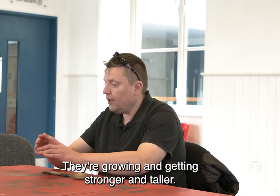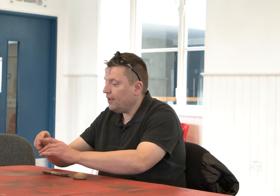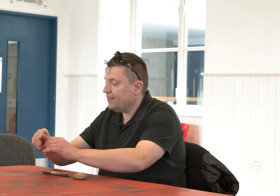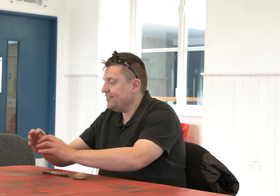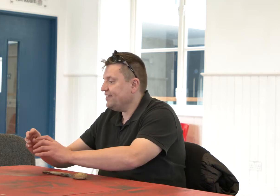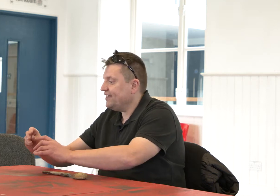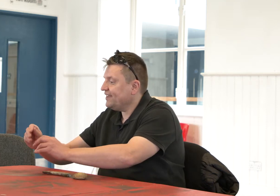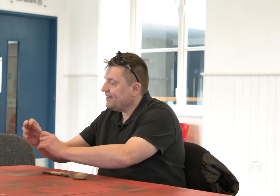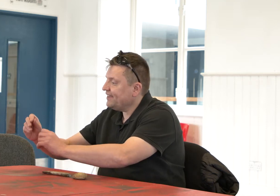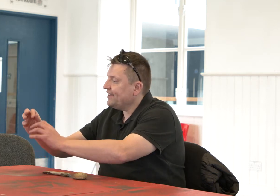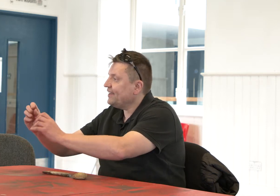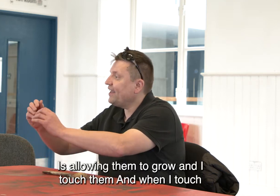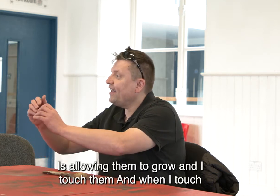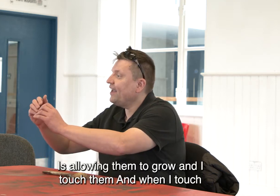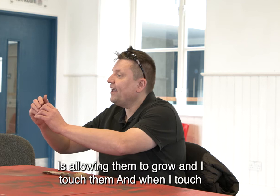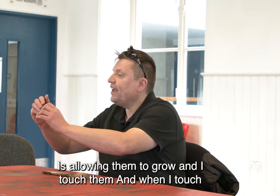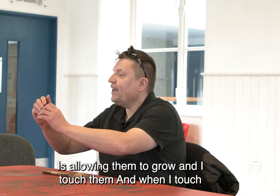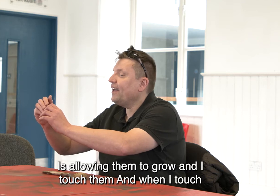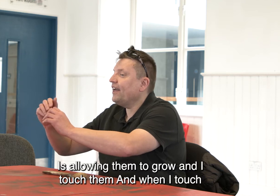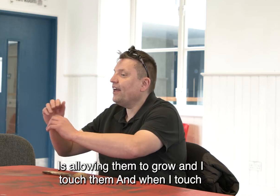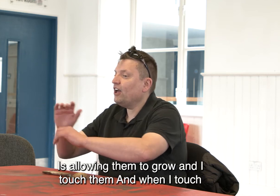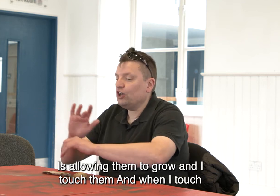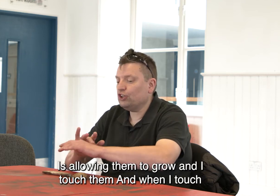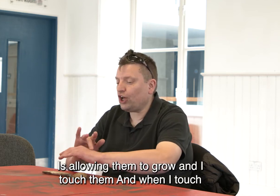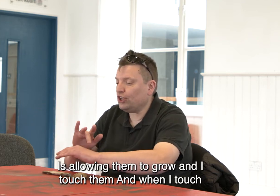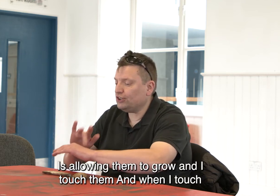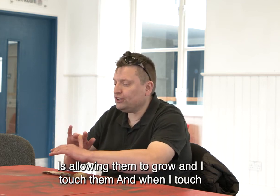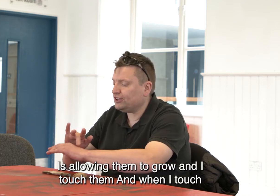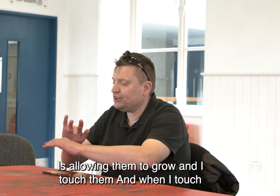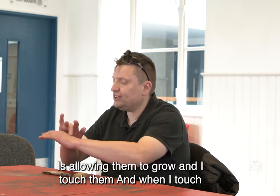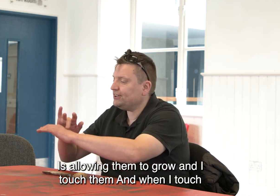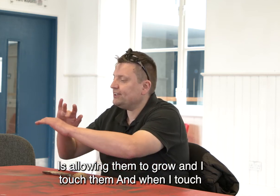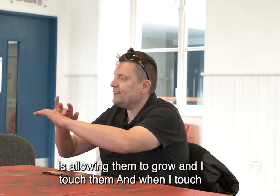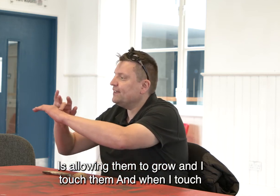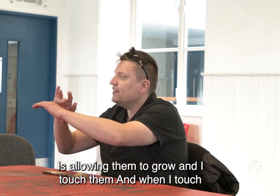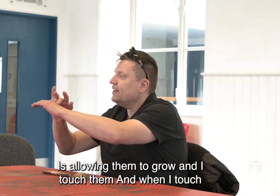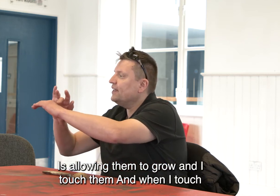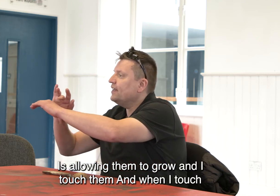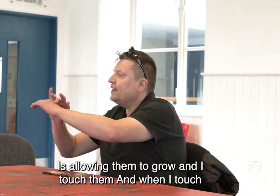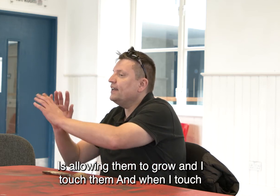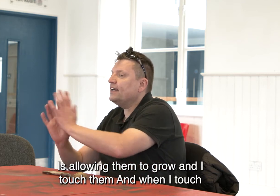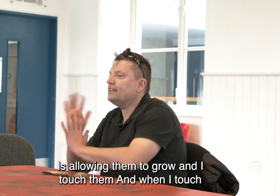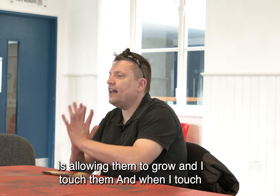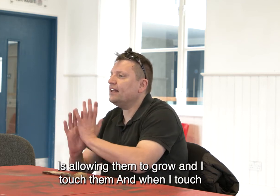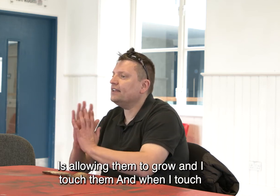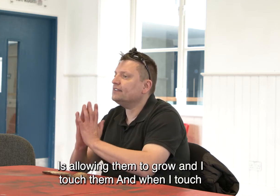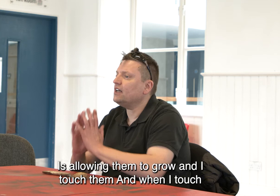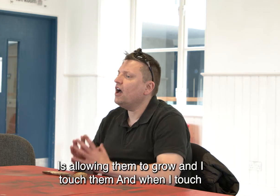The earth is allowing them to grow. And I touch them. And when